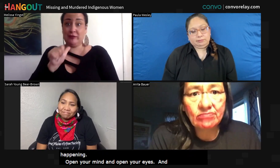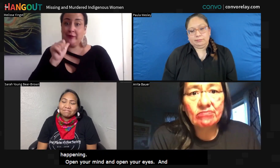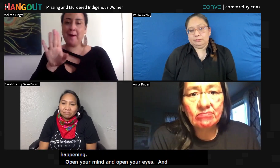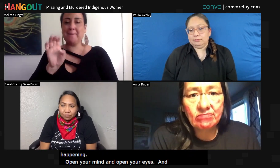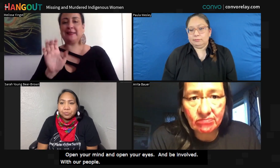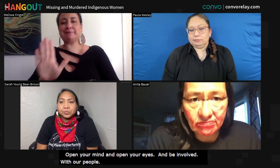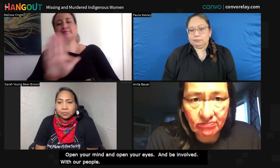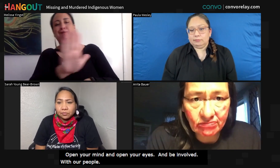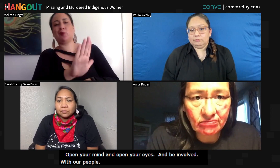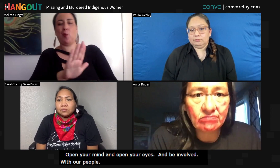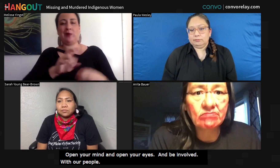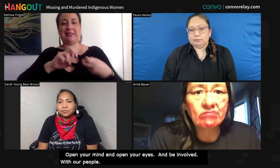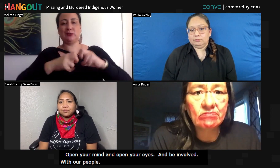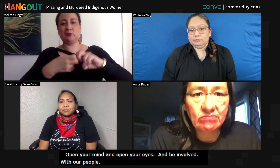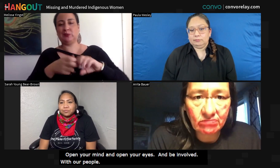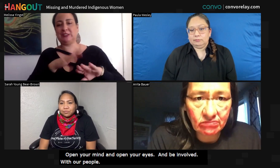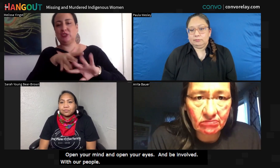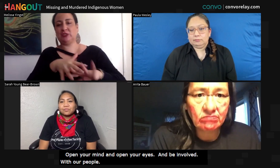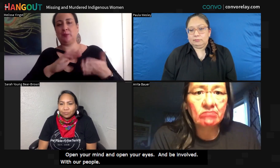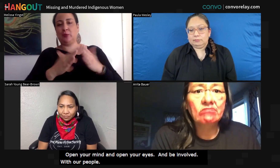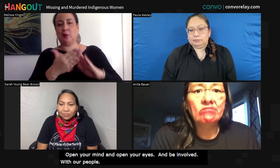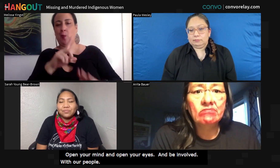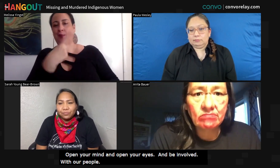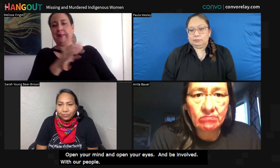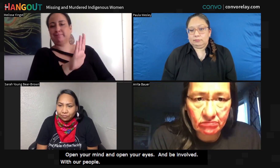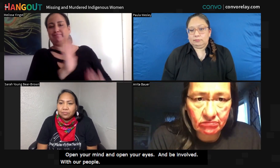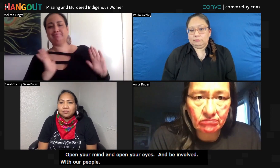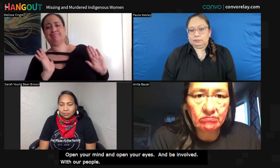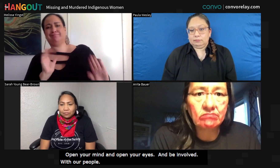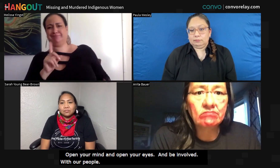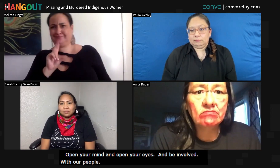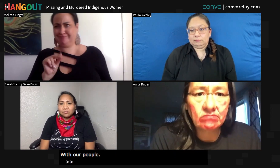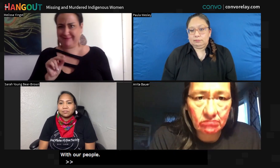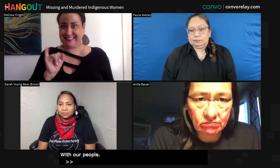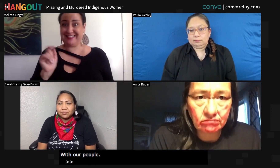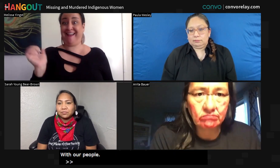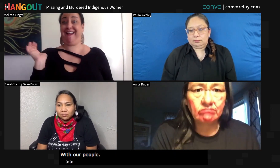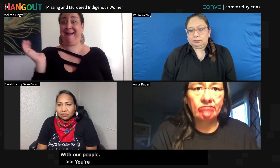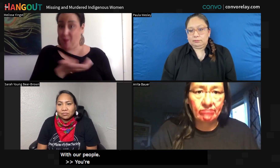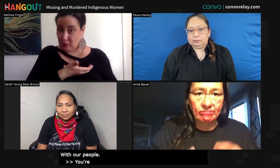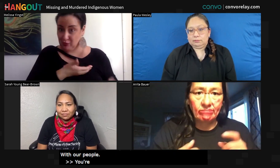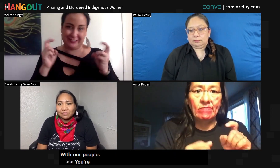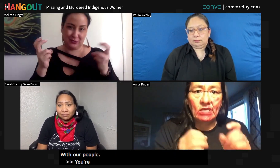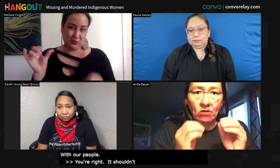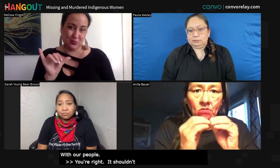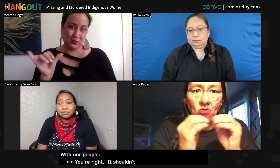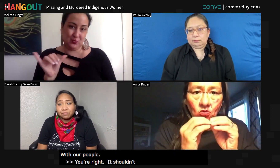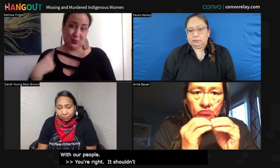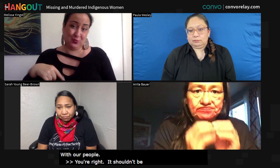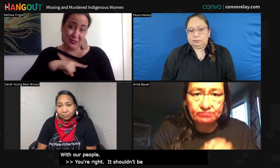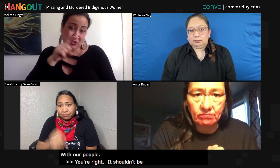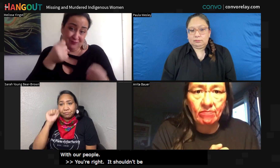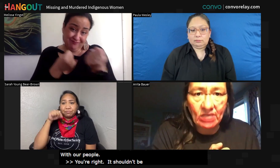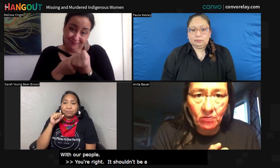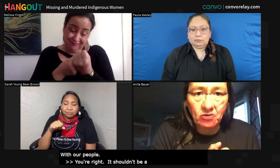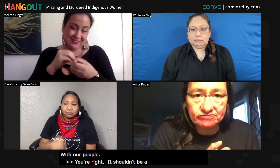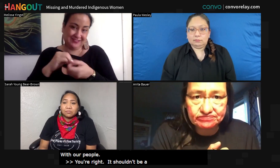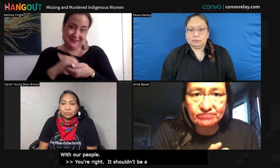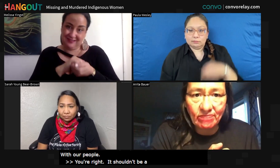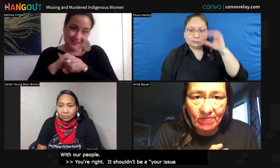Yeah, you're right. It shouldn't be your issue, you Indigenous people. It should be an our issue, right?